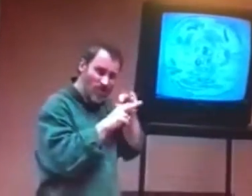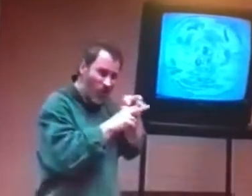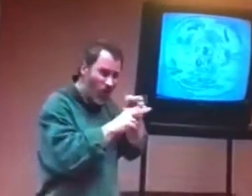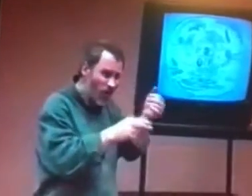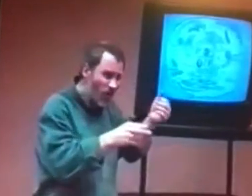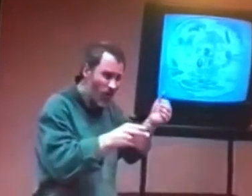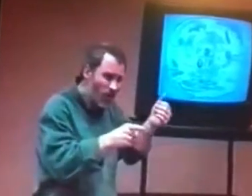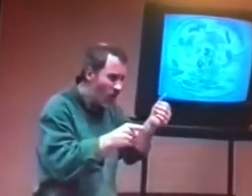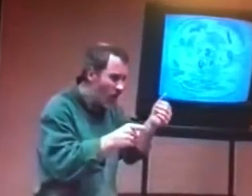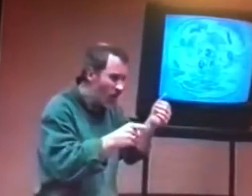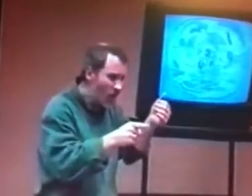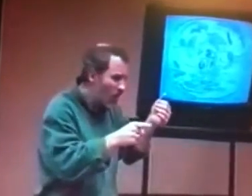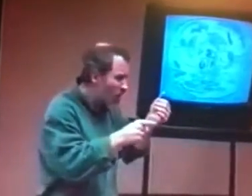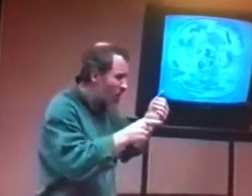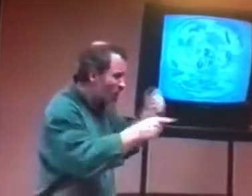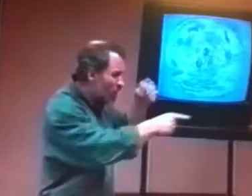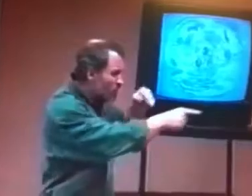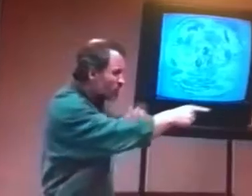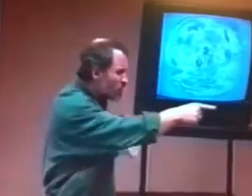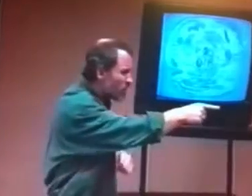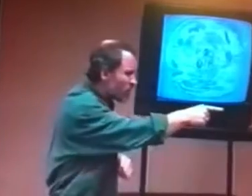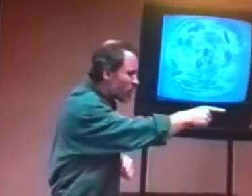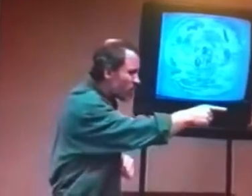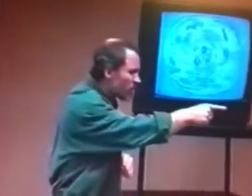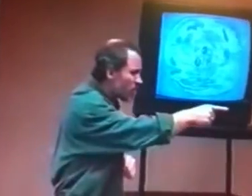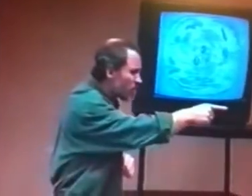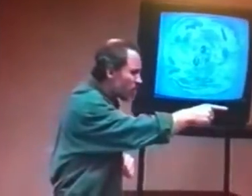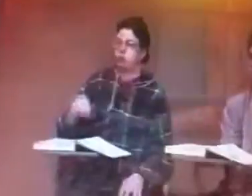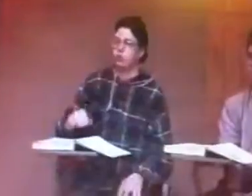Well, there's a word for it. Someone... Ah, yes, you.